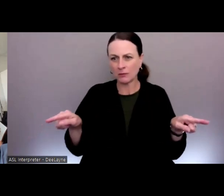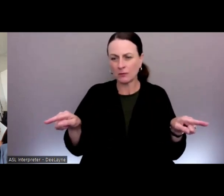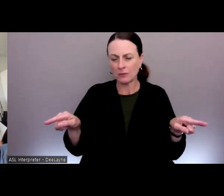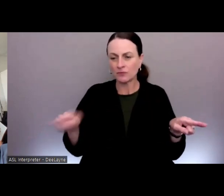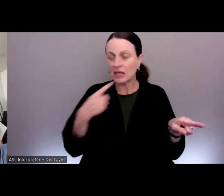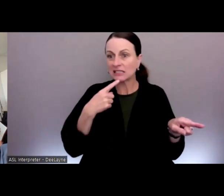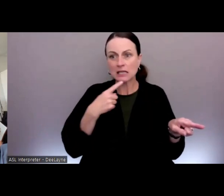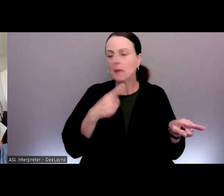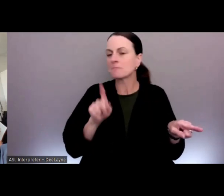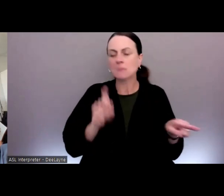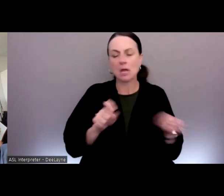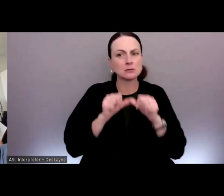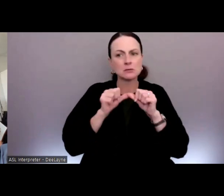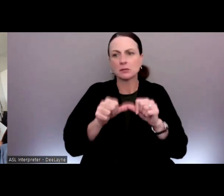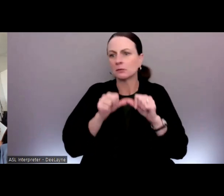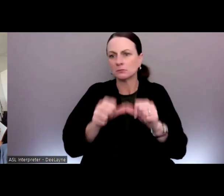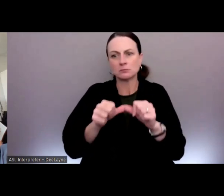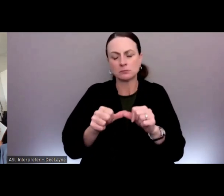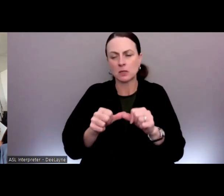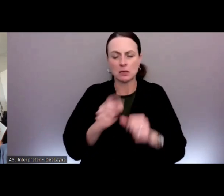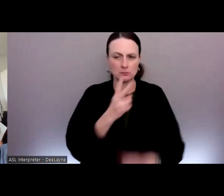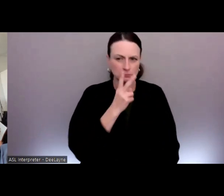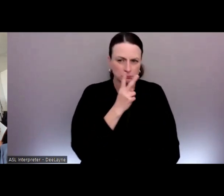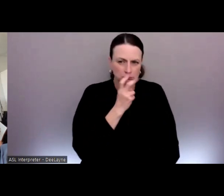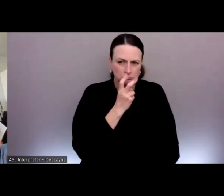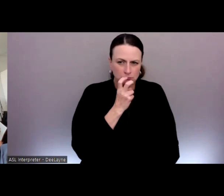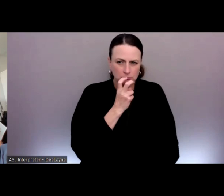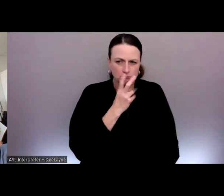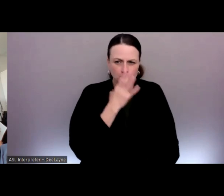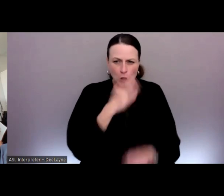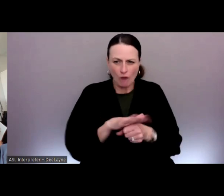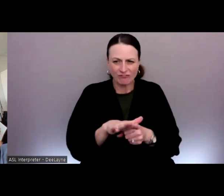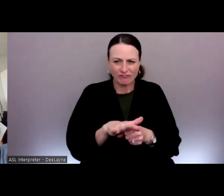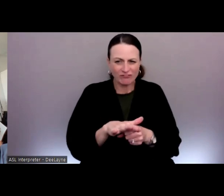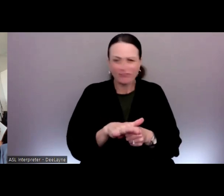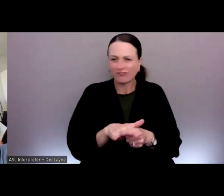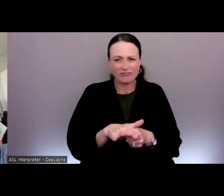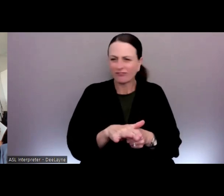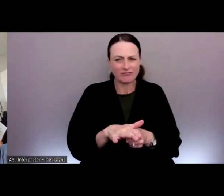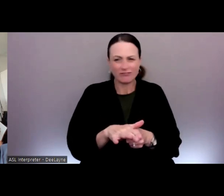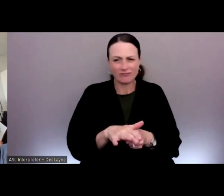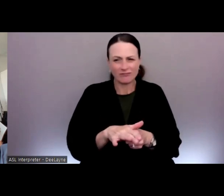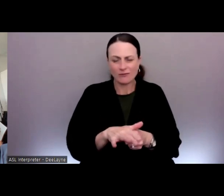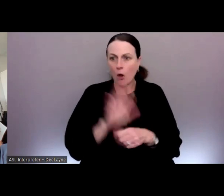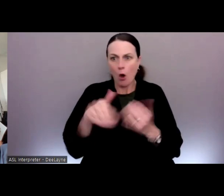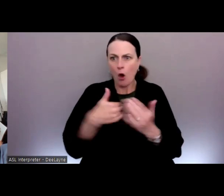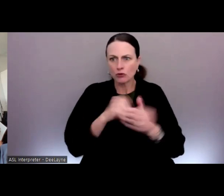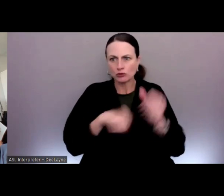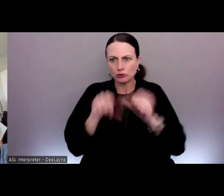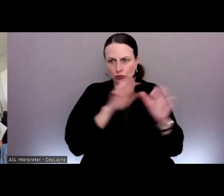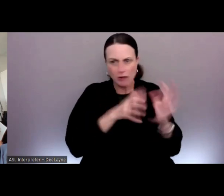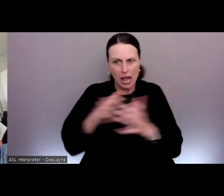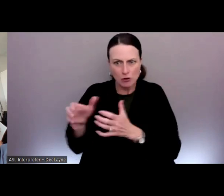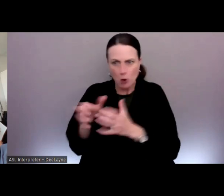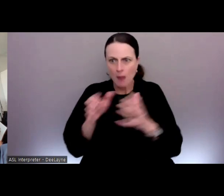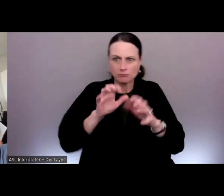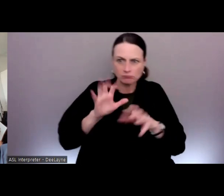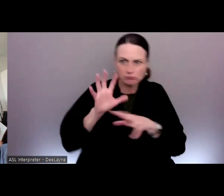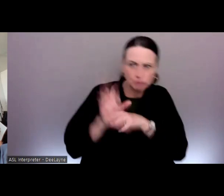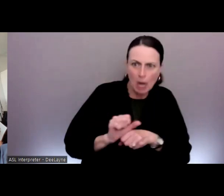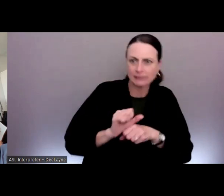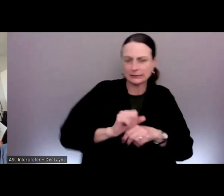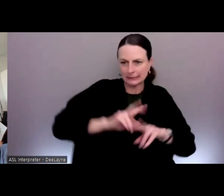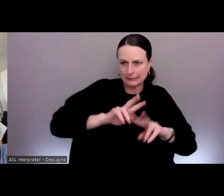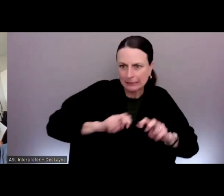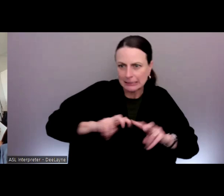that we must continuously doubt the adequacy of and rethink all social categories of practice and analysis, and in